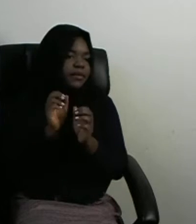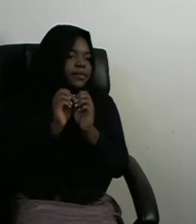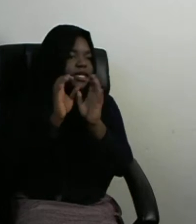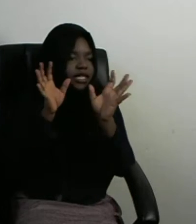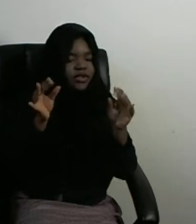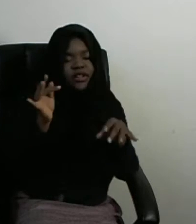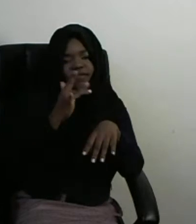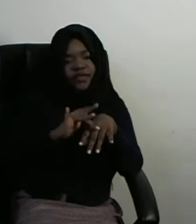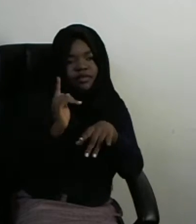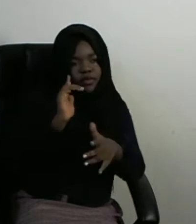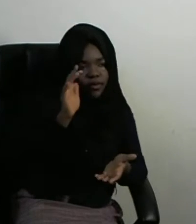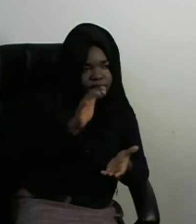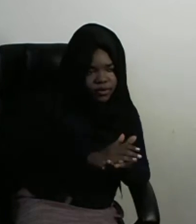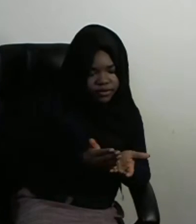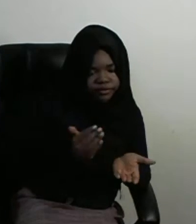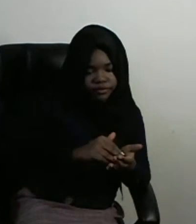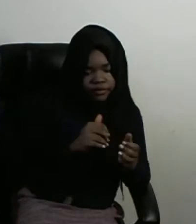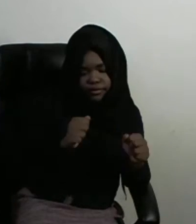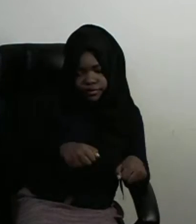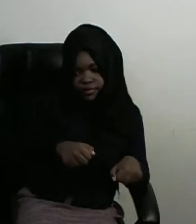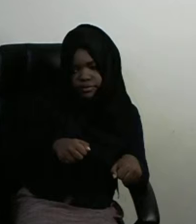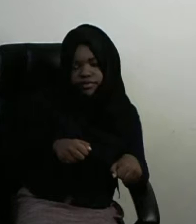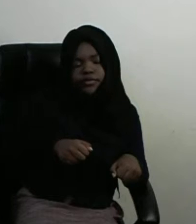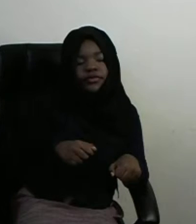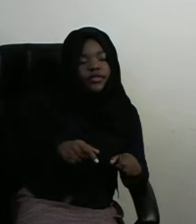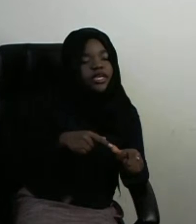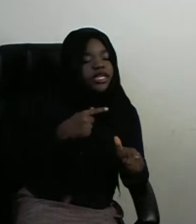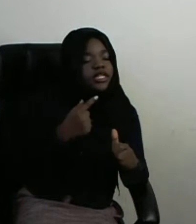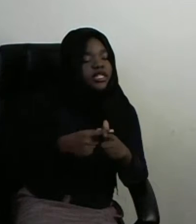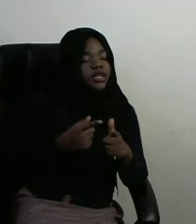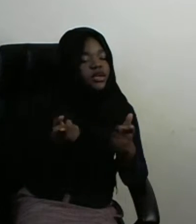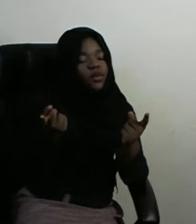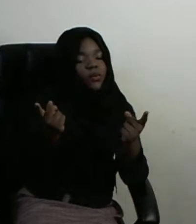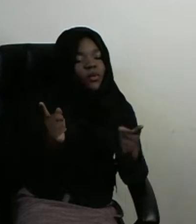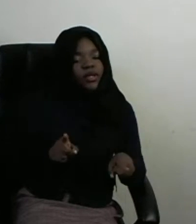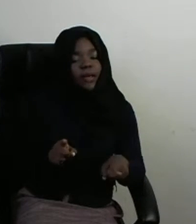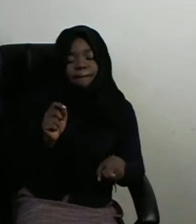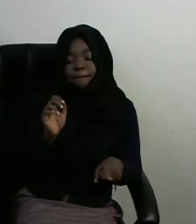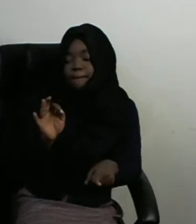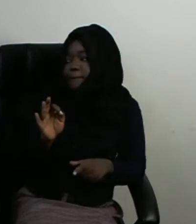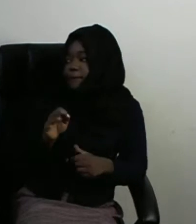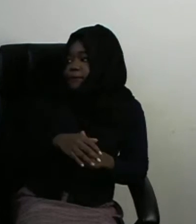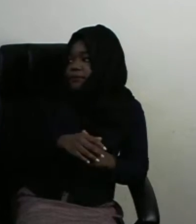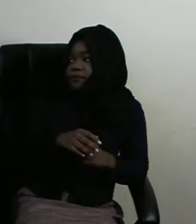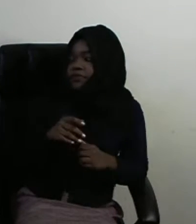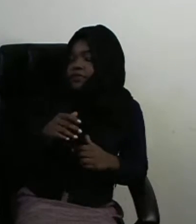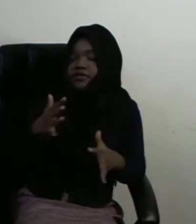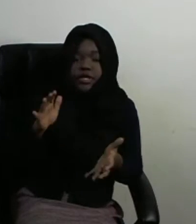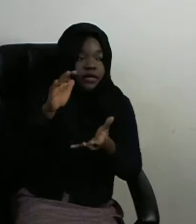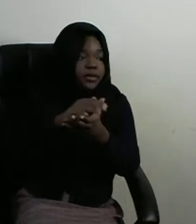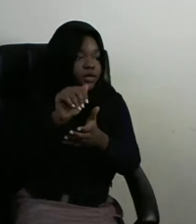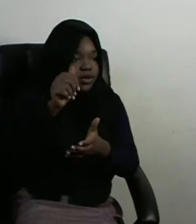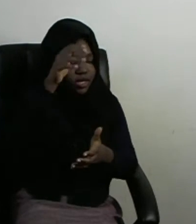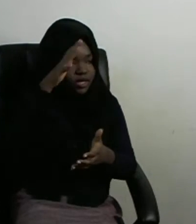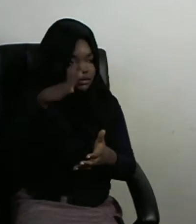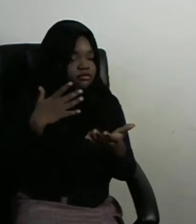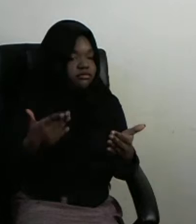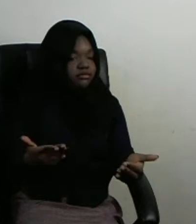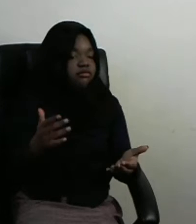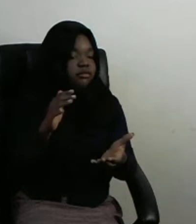and available for marriage. And then what happened if she got married to another